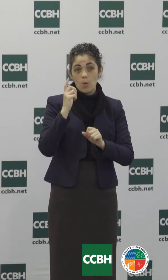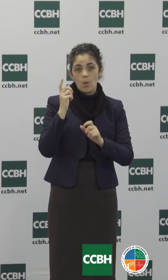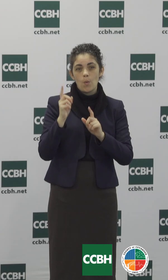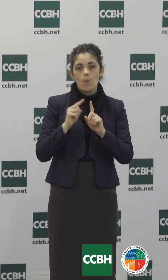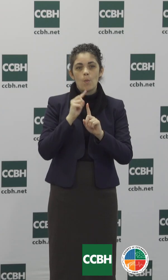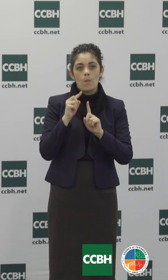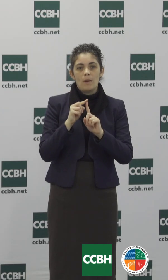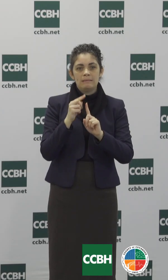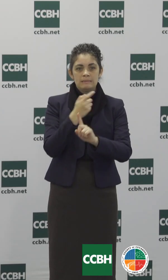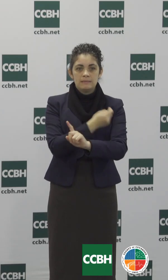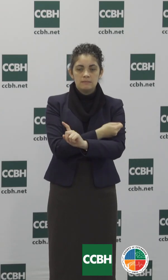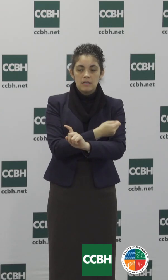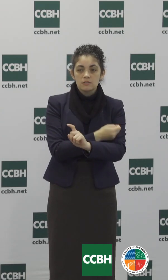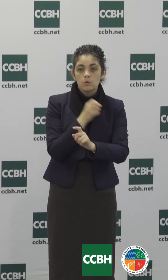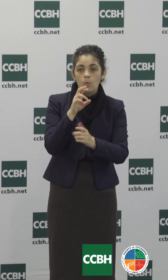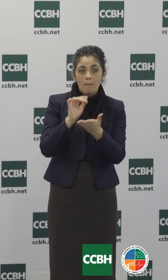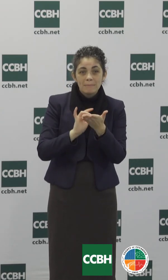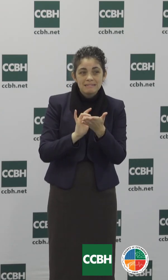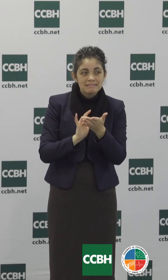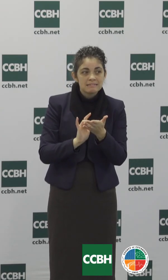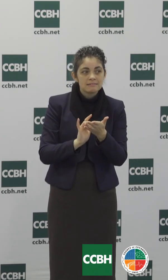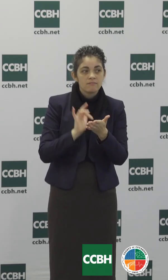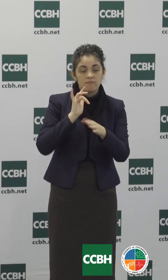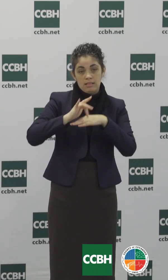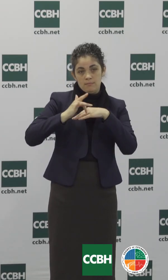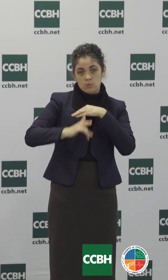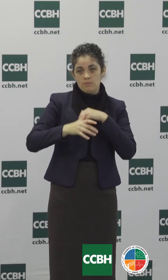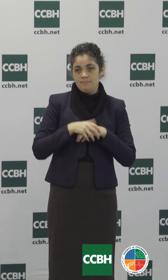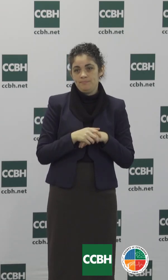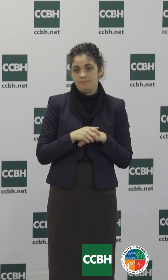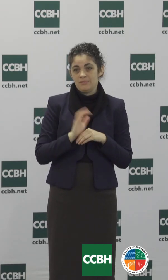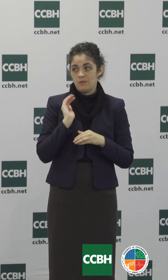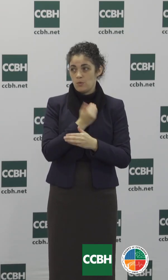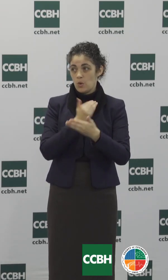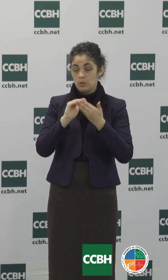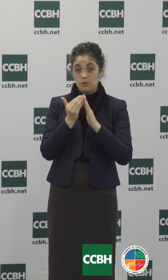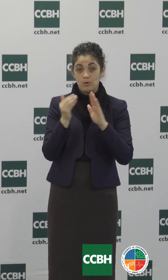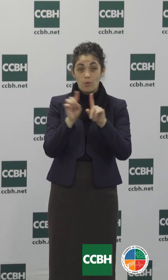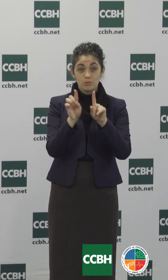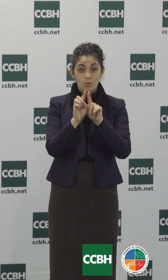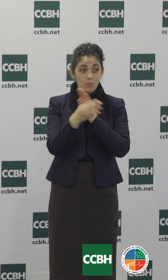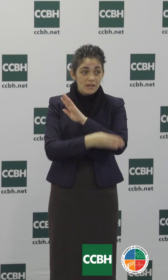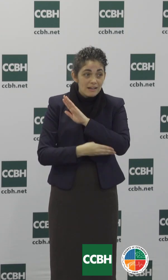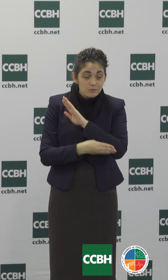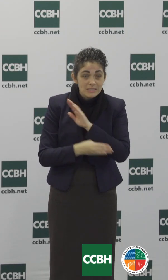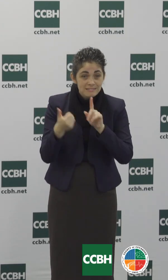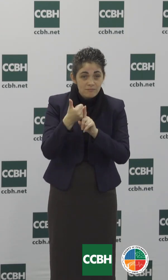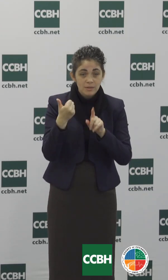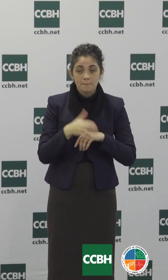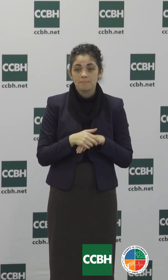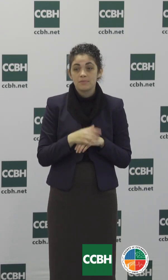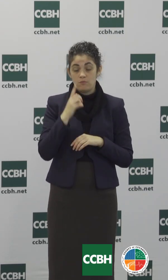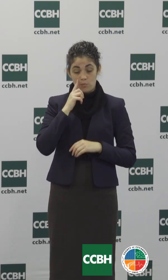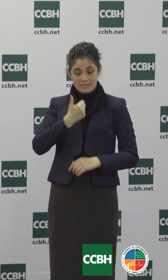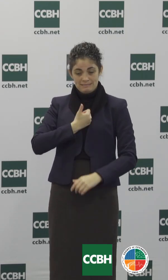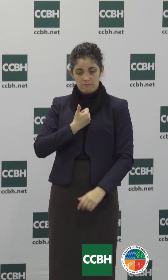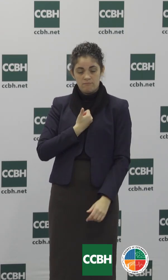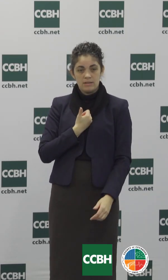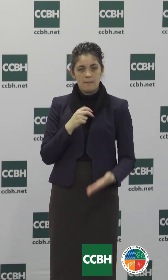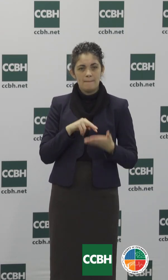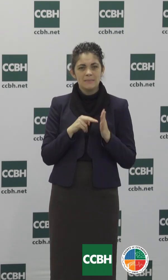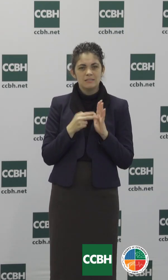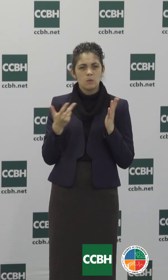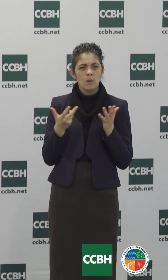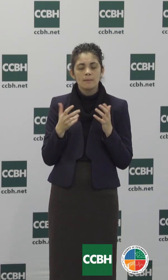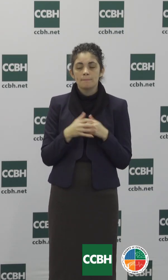or in a position to distribute the vaccine in our communities and around the country. For me, this